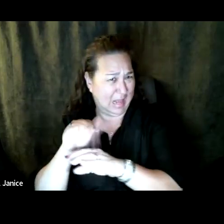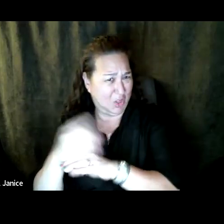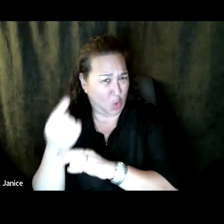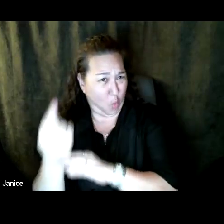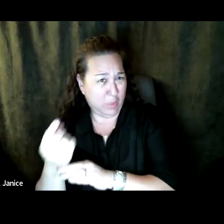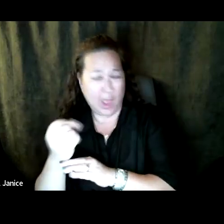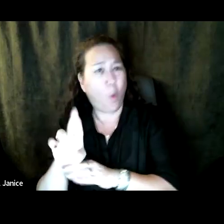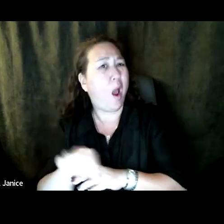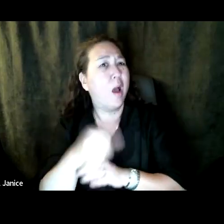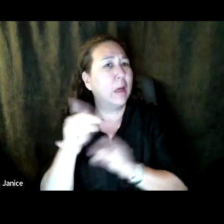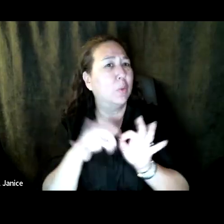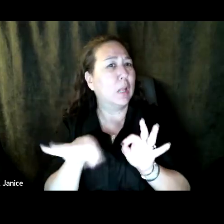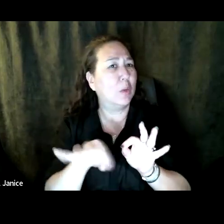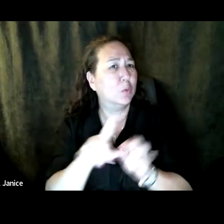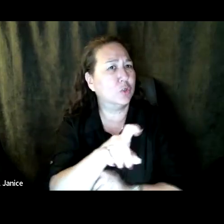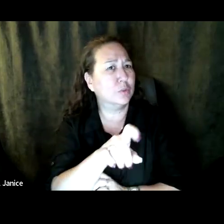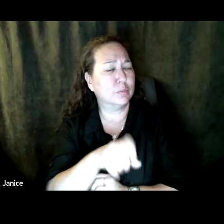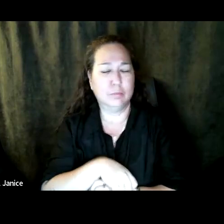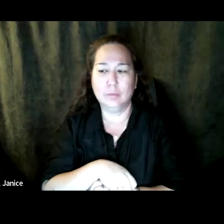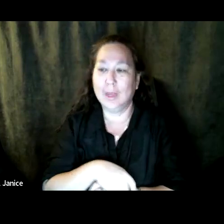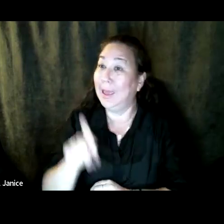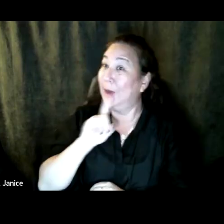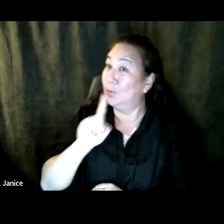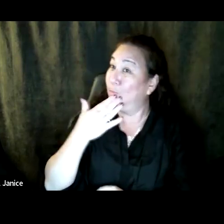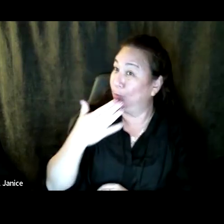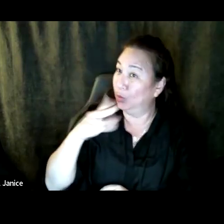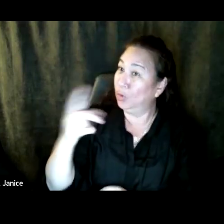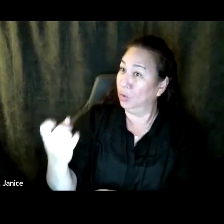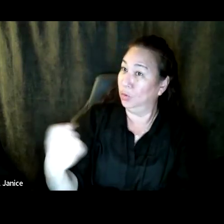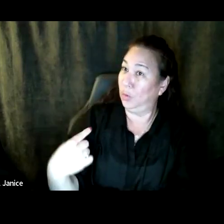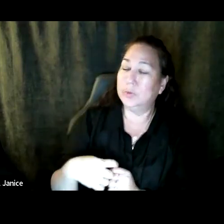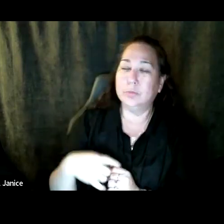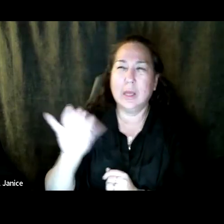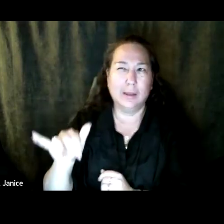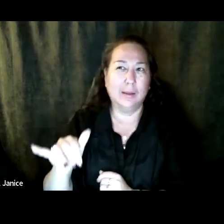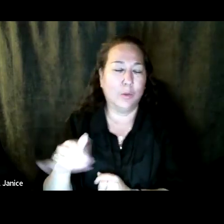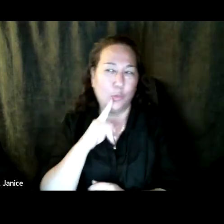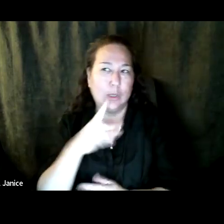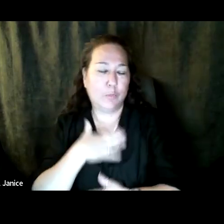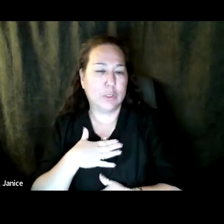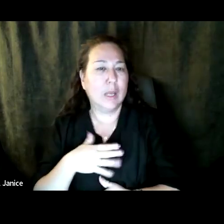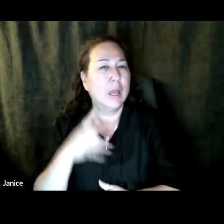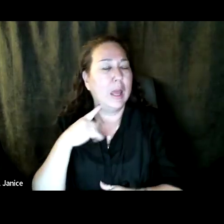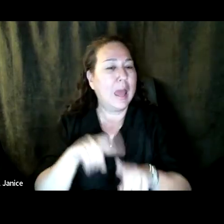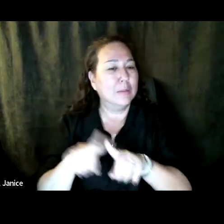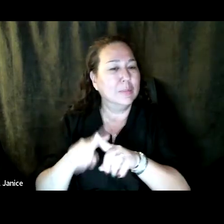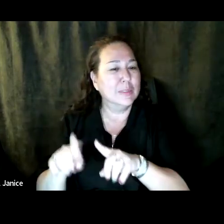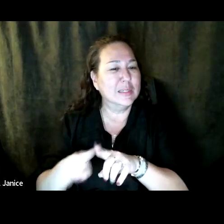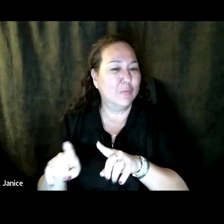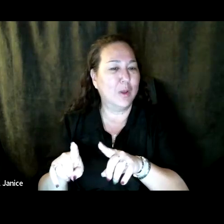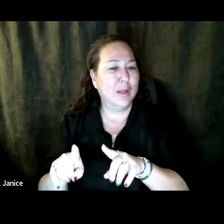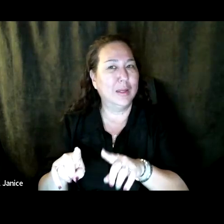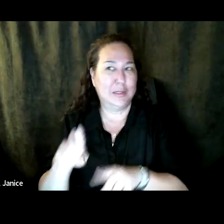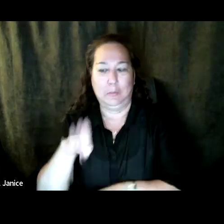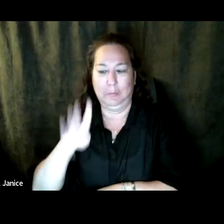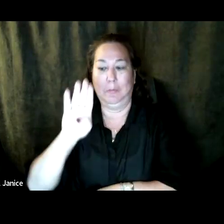a great question. I really appreciate you asked it. It's available in all of the BPS languages and actually quite a few more than that. So whatever